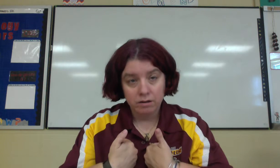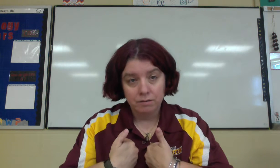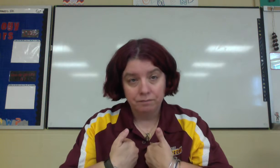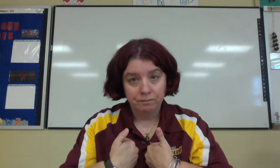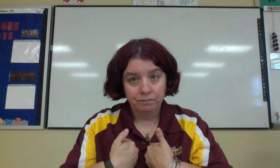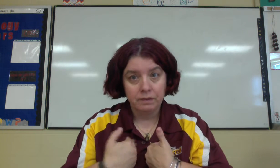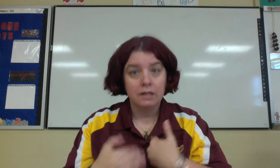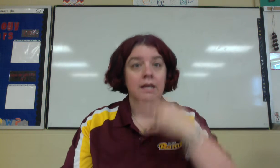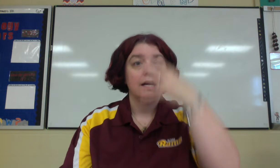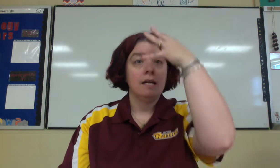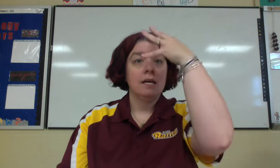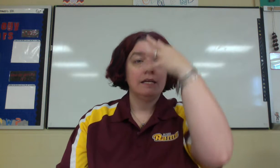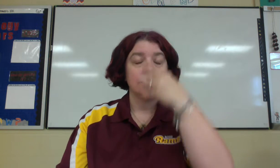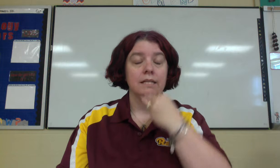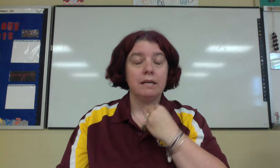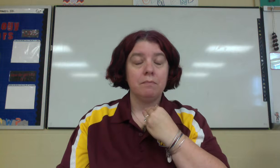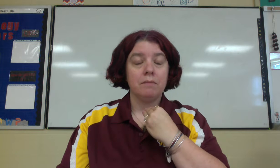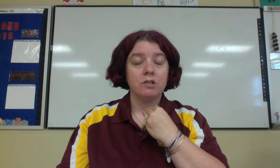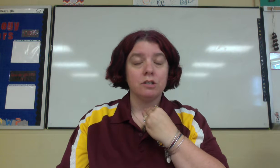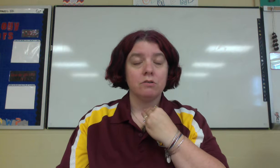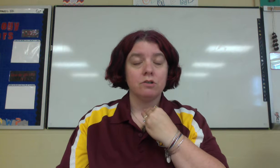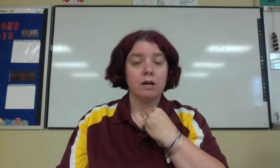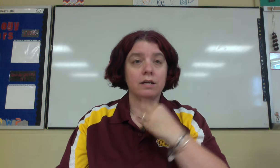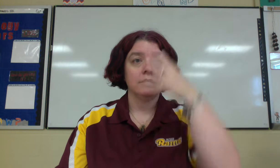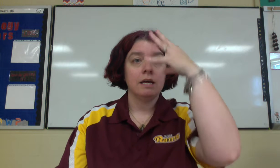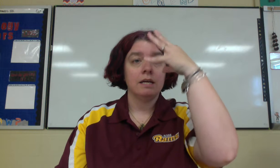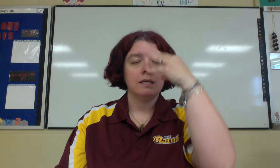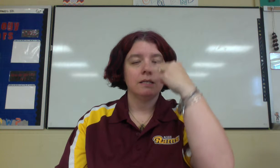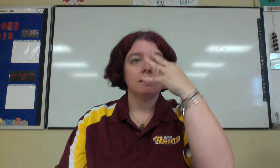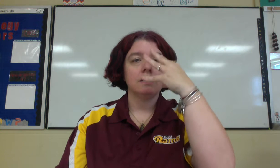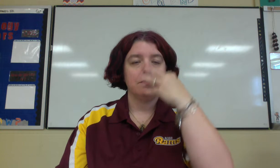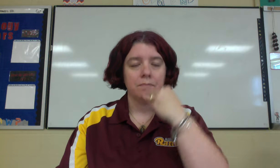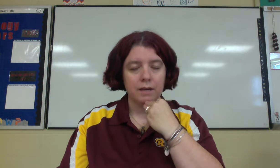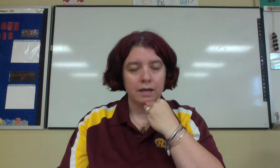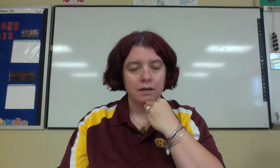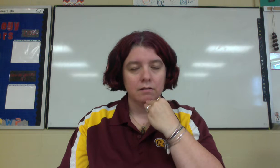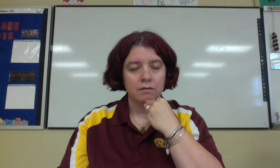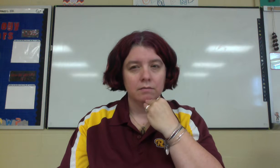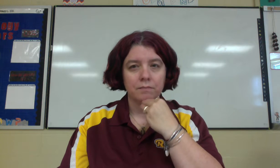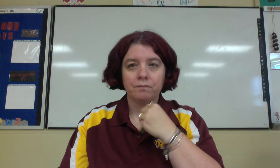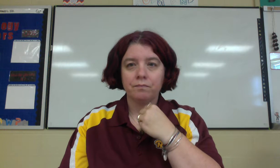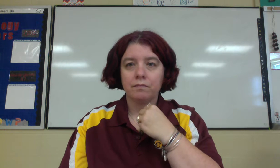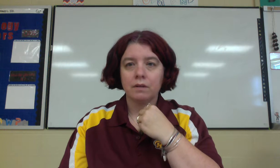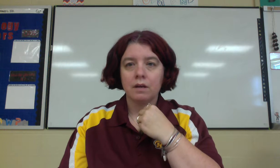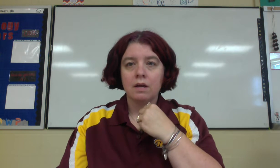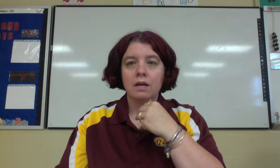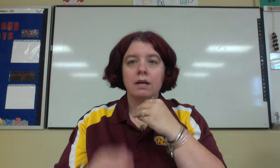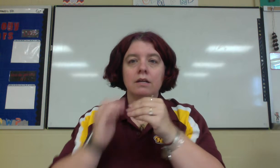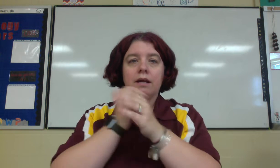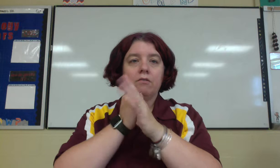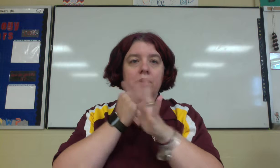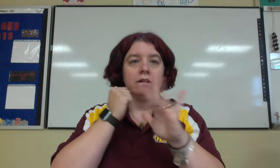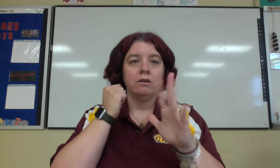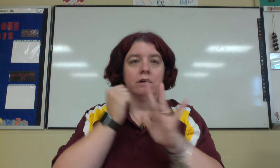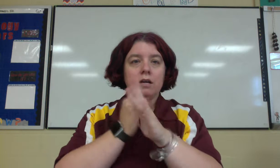sleep make sure you close your eyes sleepy diarrhea you're going to